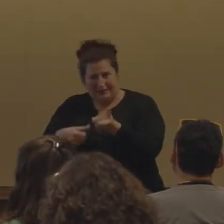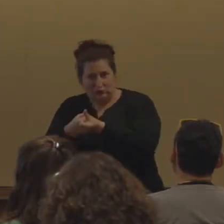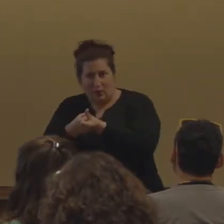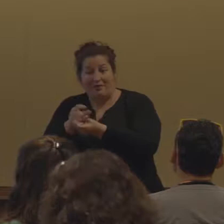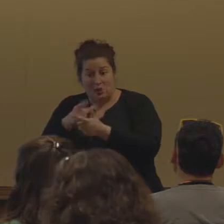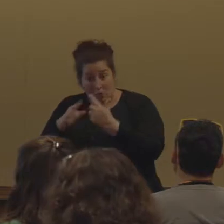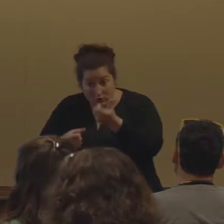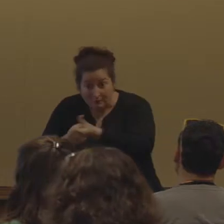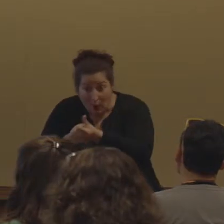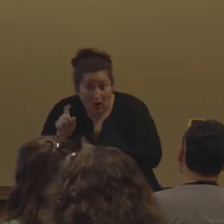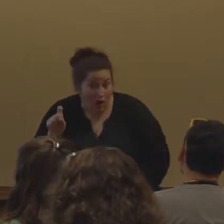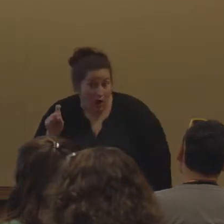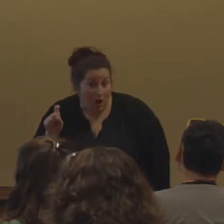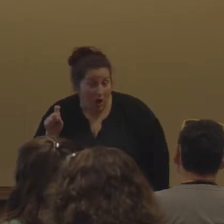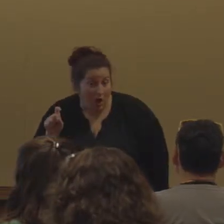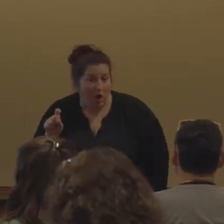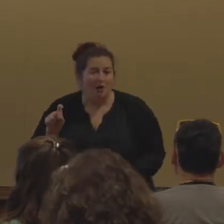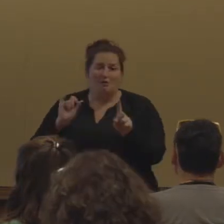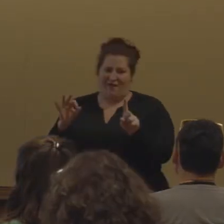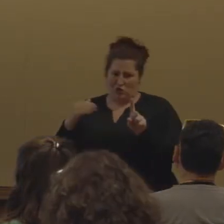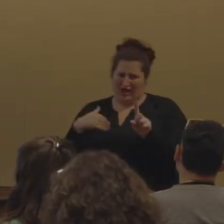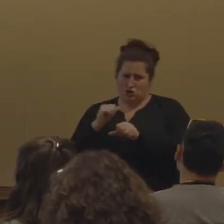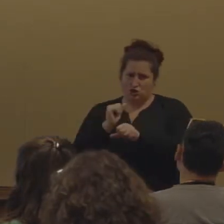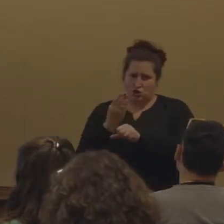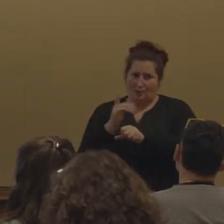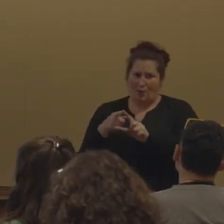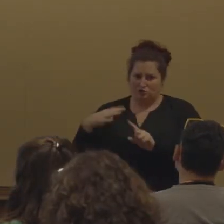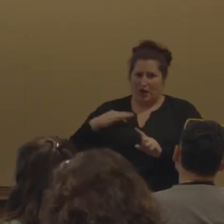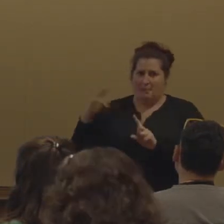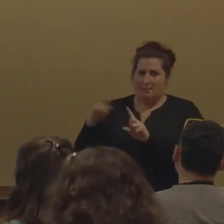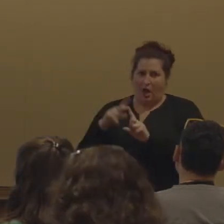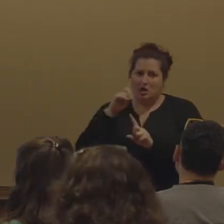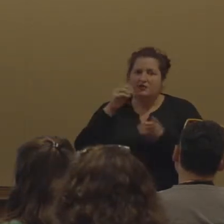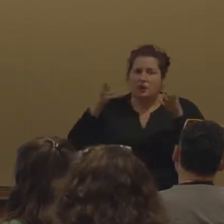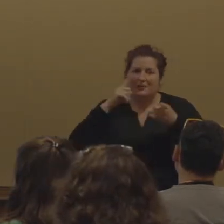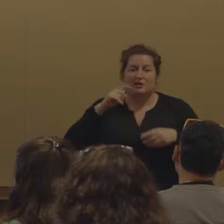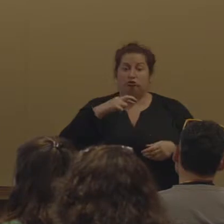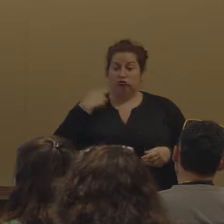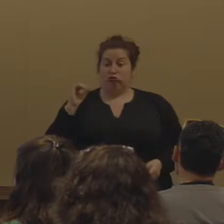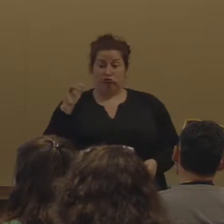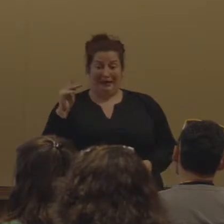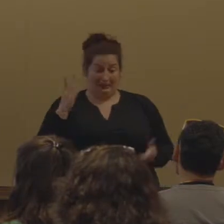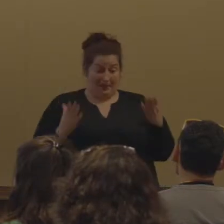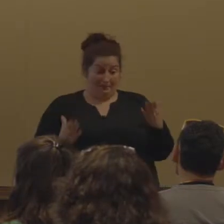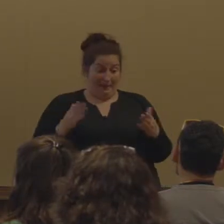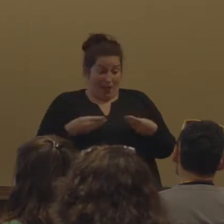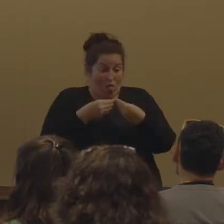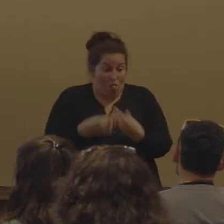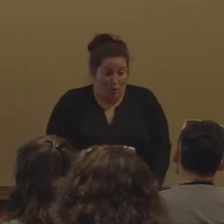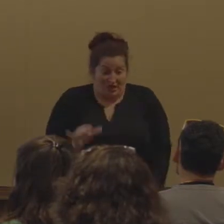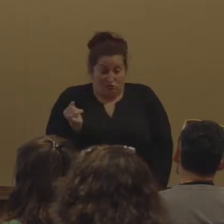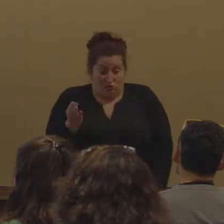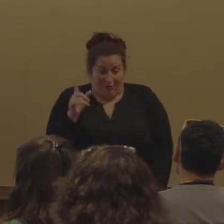then you will support her. If she has a job when she applies for services, because she's at risk of losing that job, she needs some